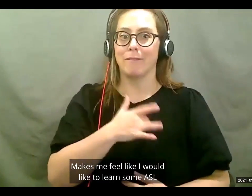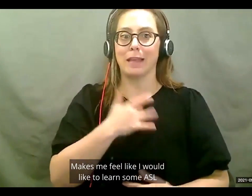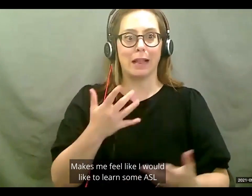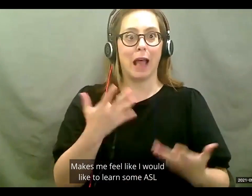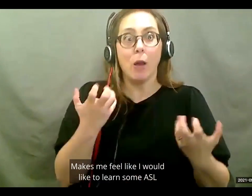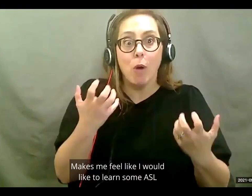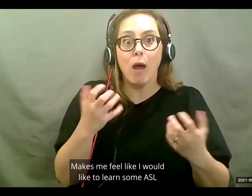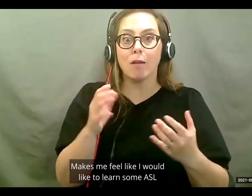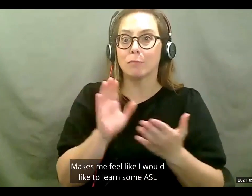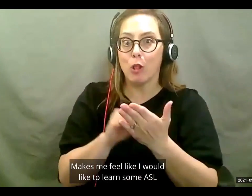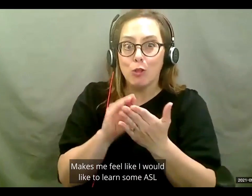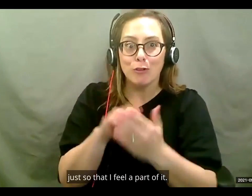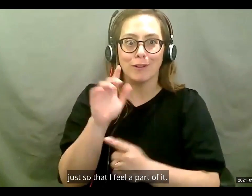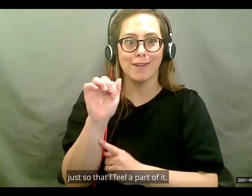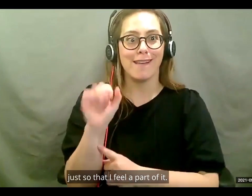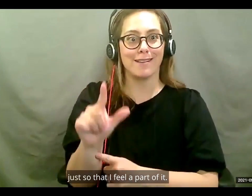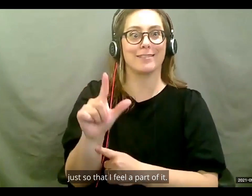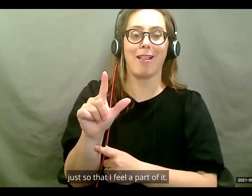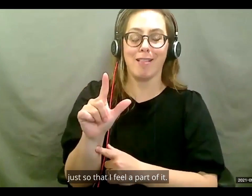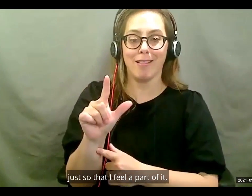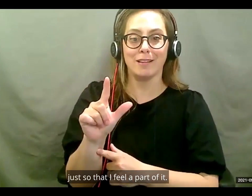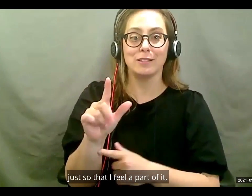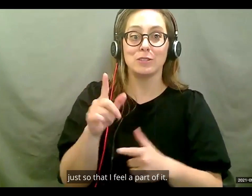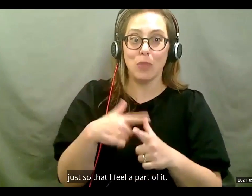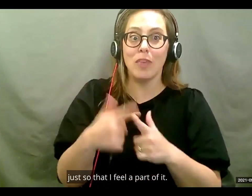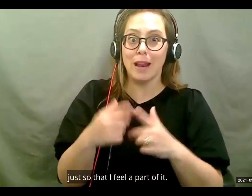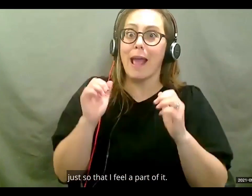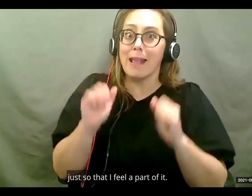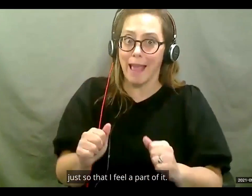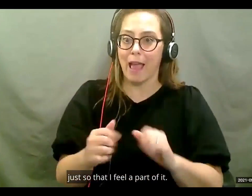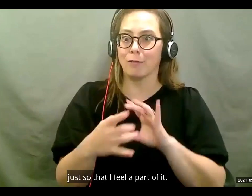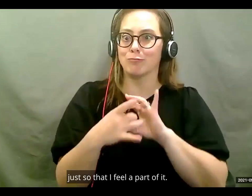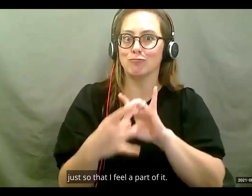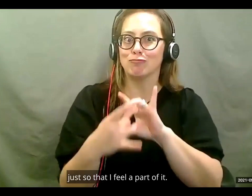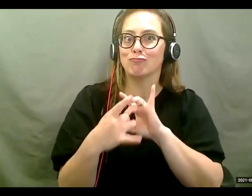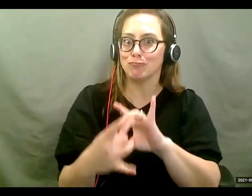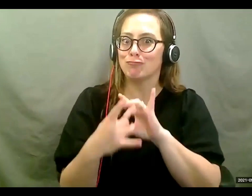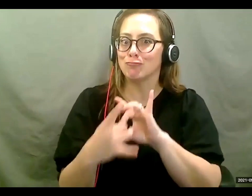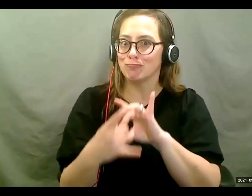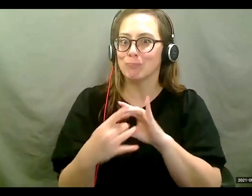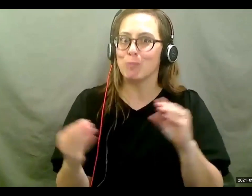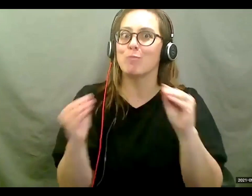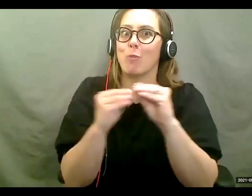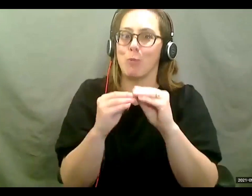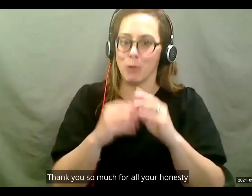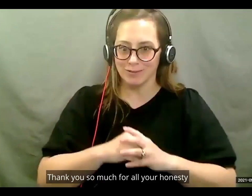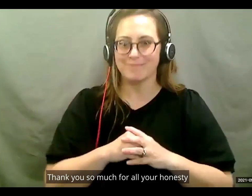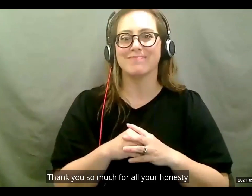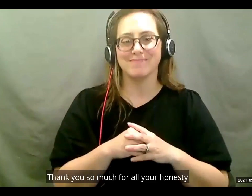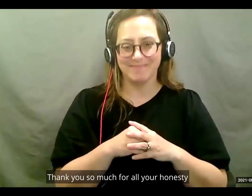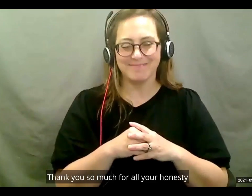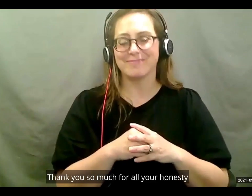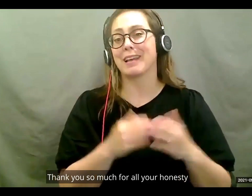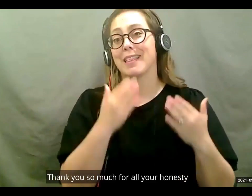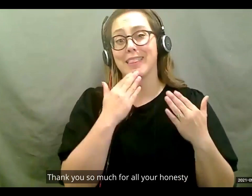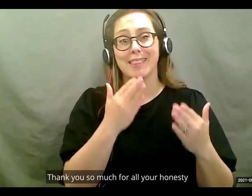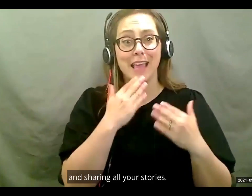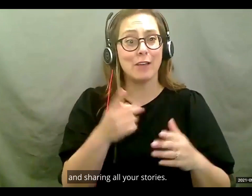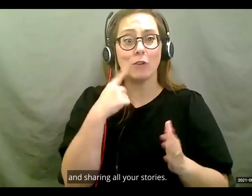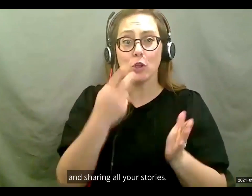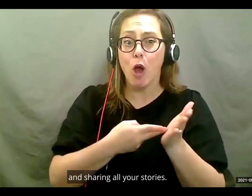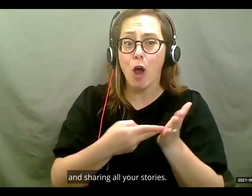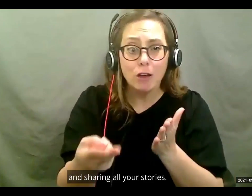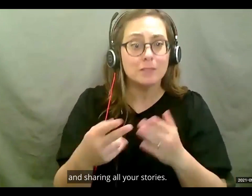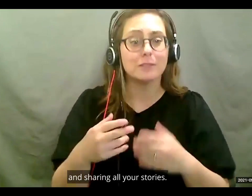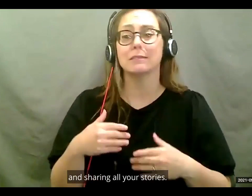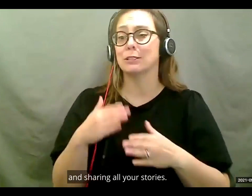like to learn some ASL just so that I feel a part of it. Thank you so much for all your honesty and